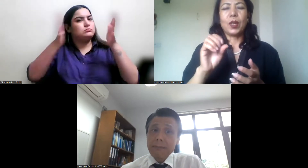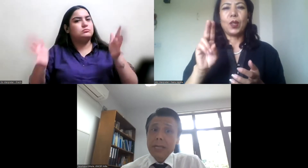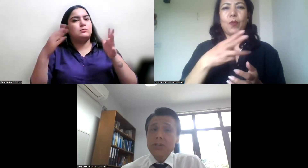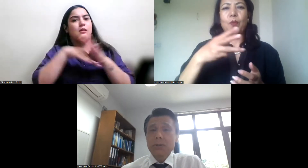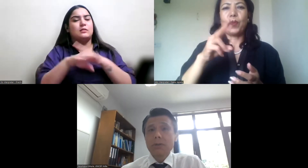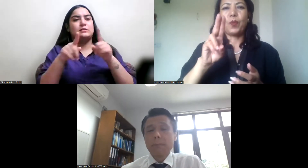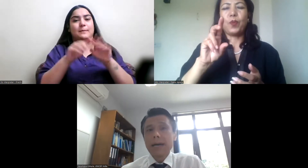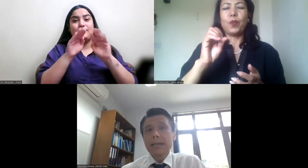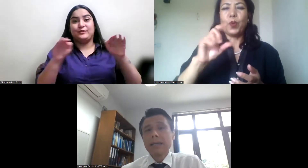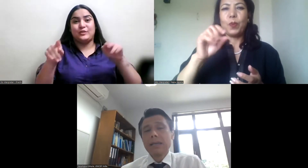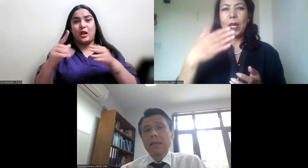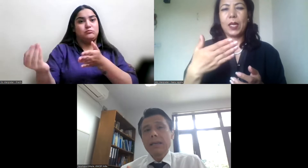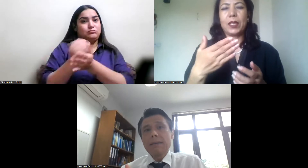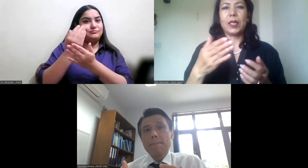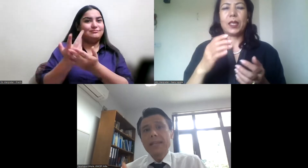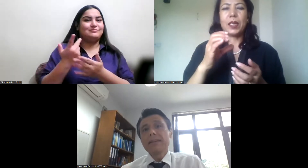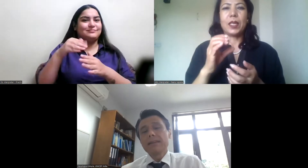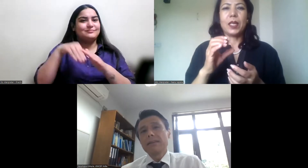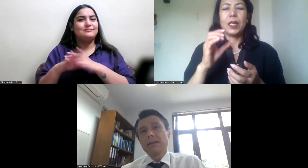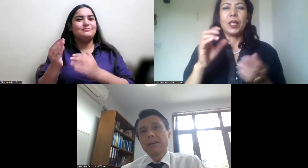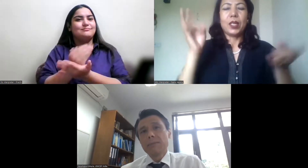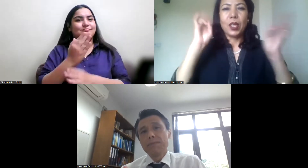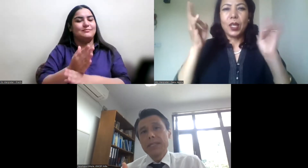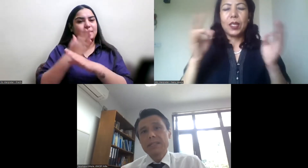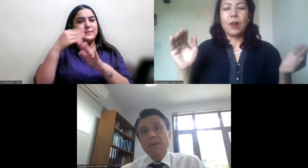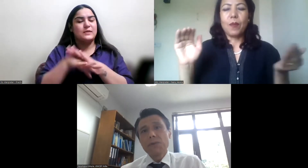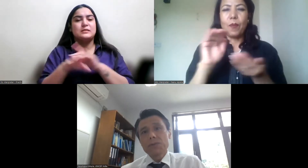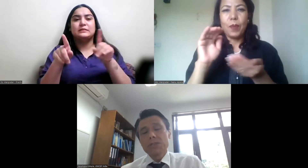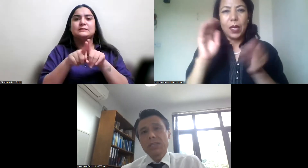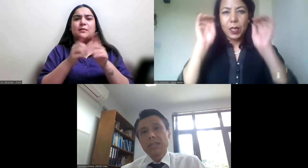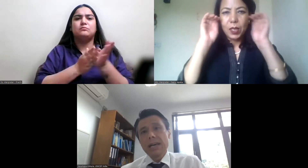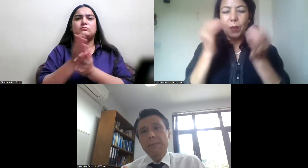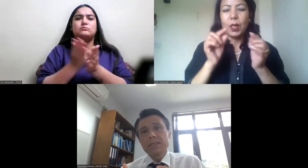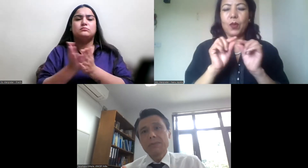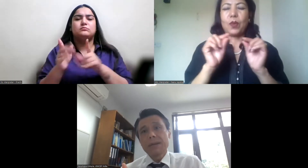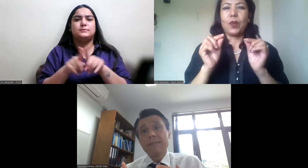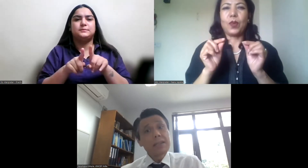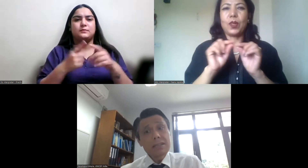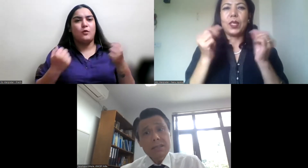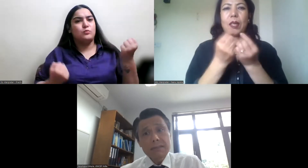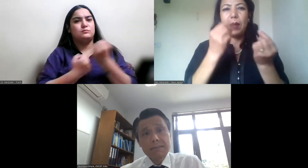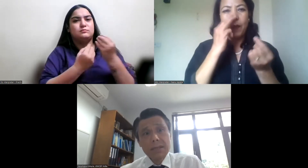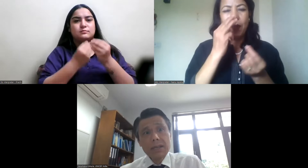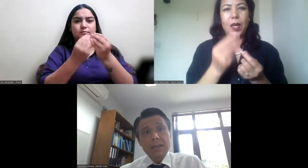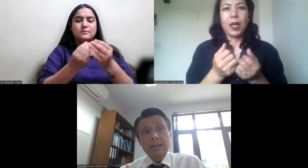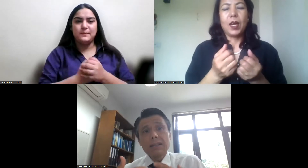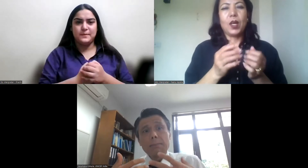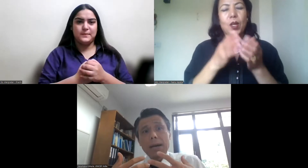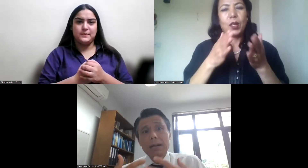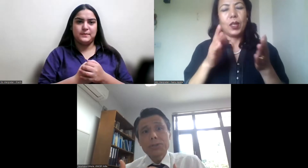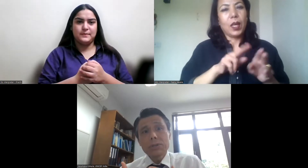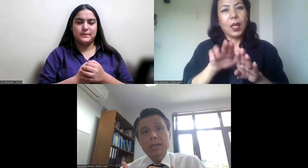protection intervention by embedding these efforts in urban self-governance,